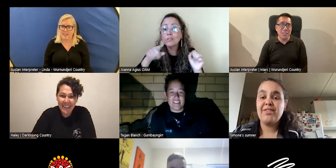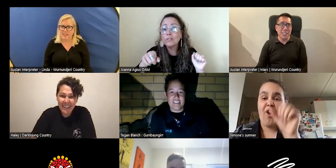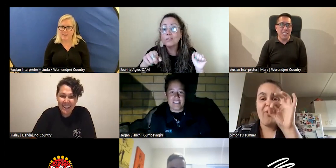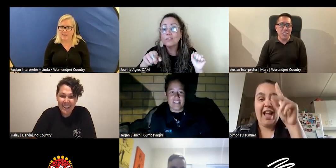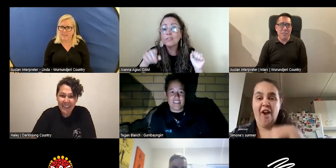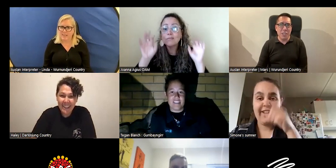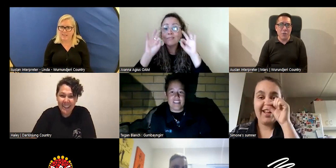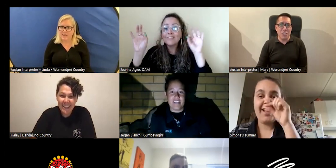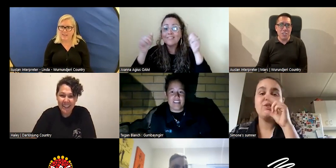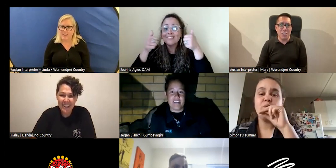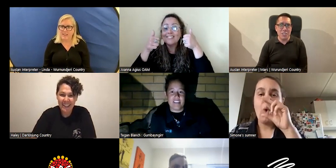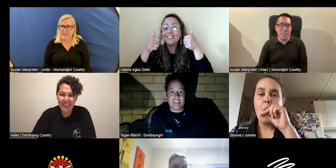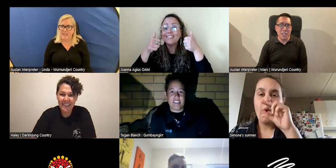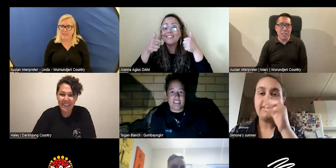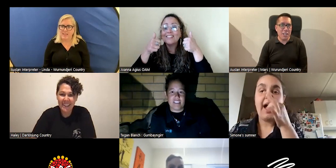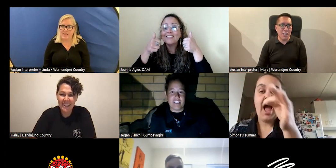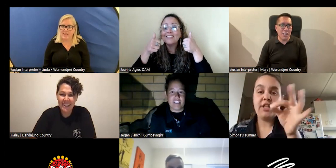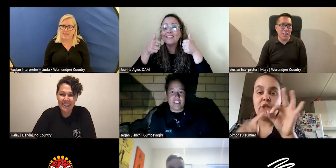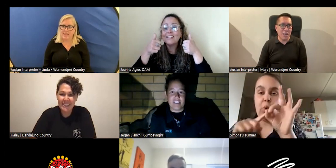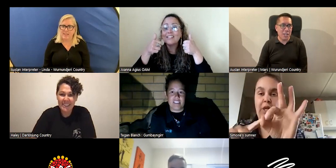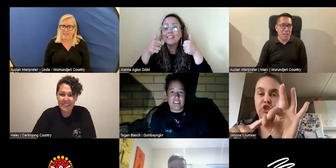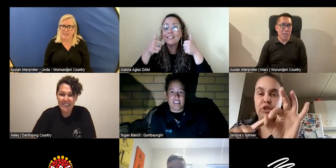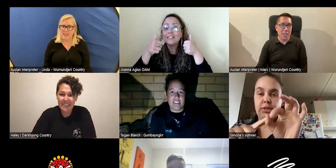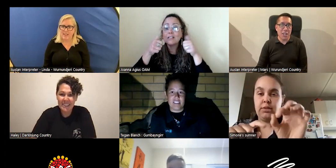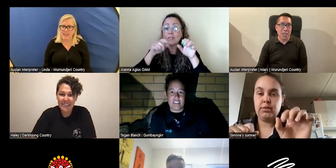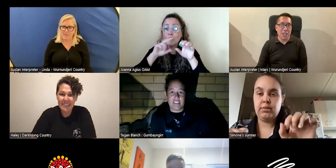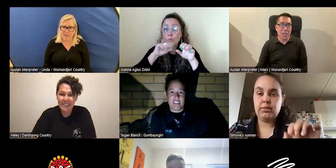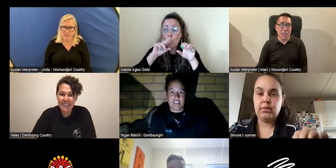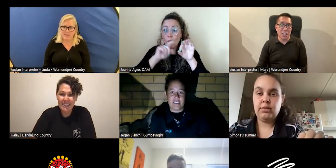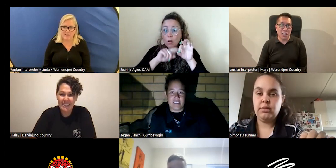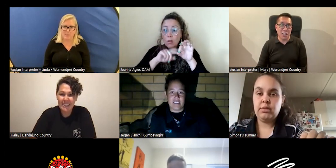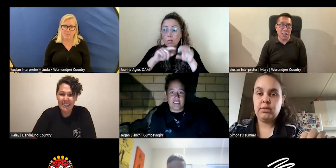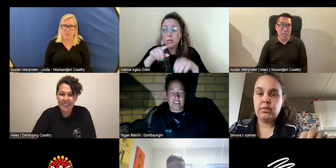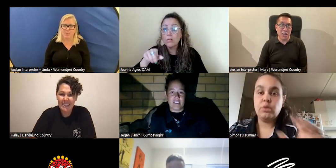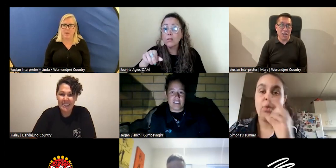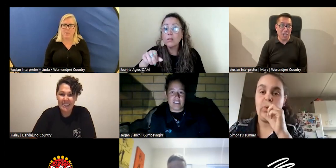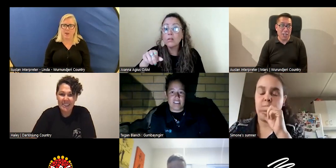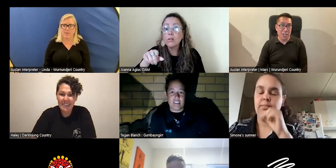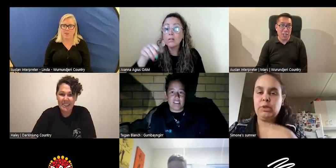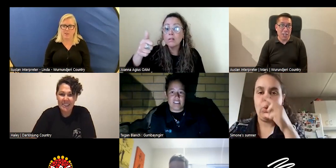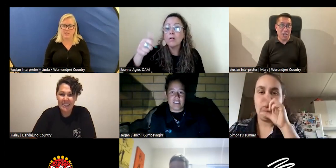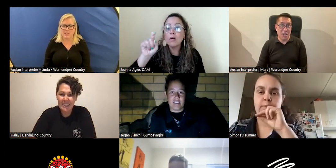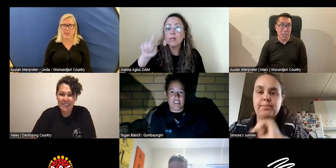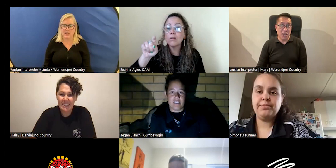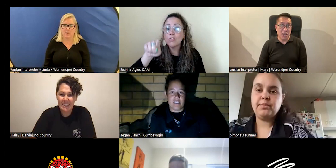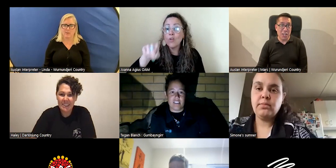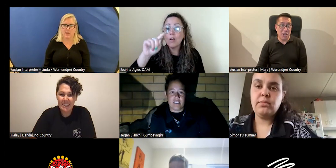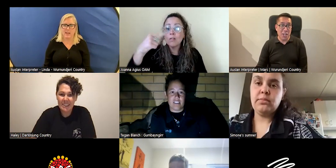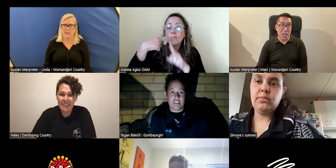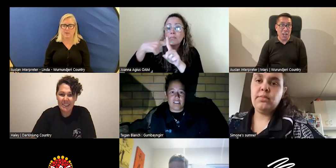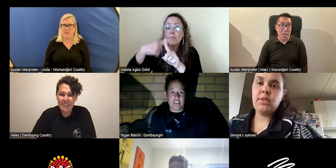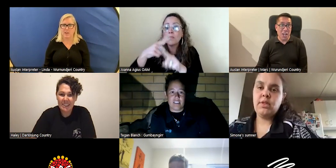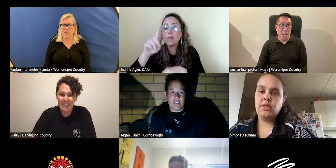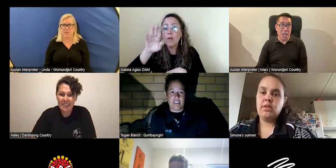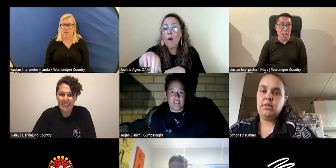good? Do you have any questions? Yeah, if I can just put my microphone on to